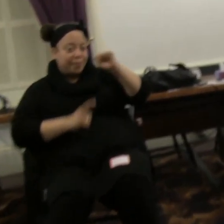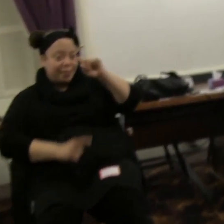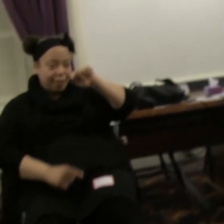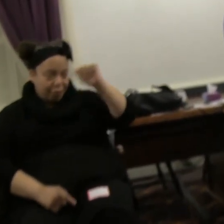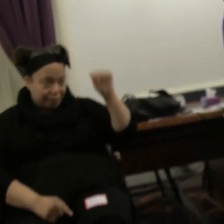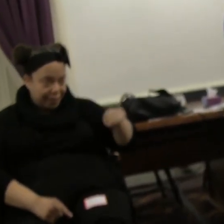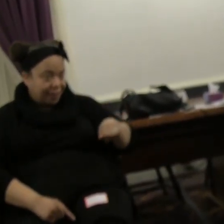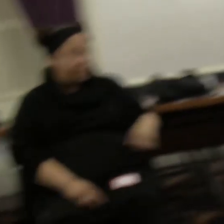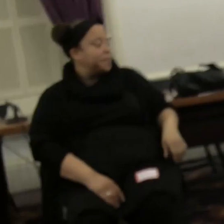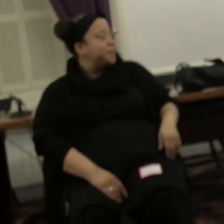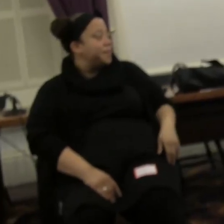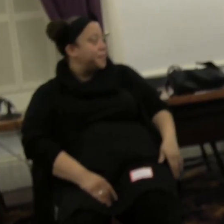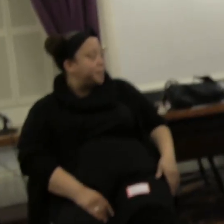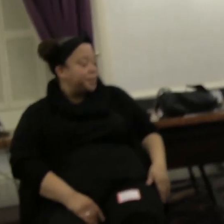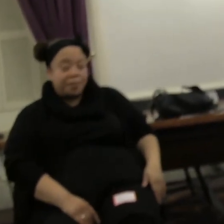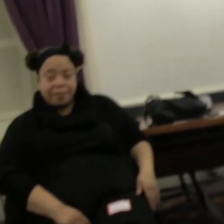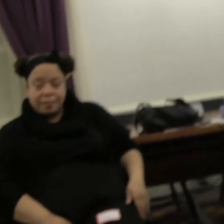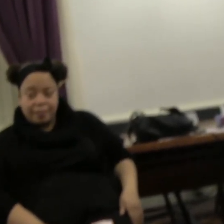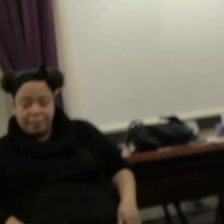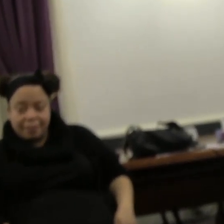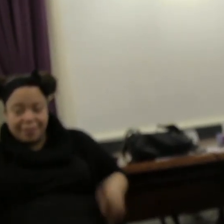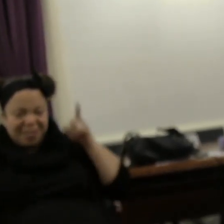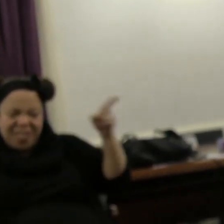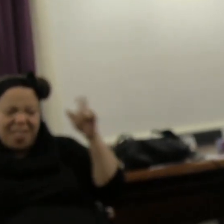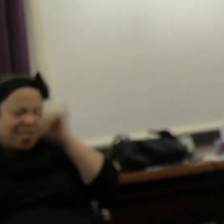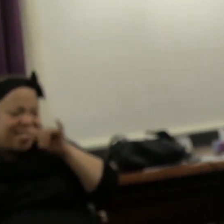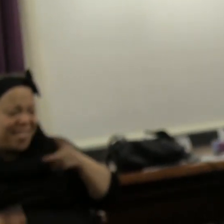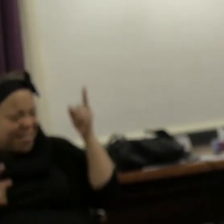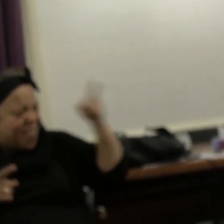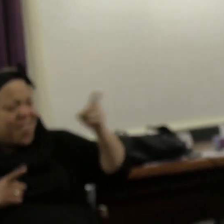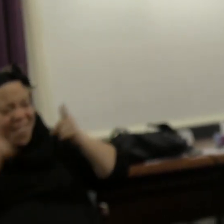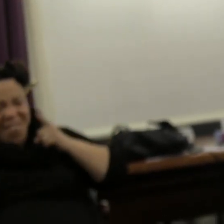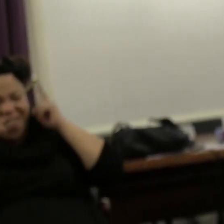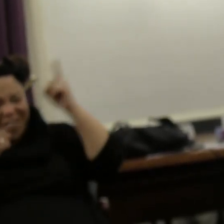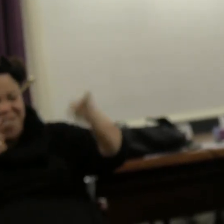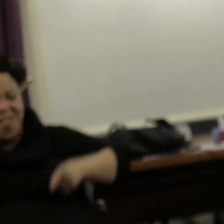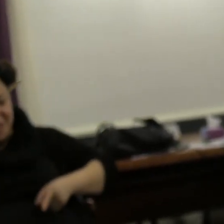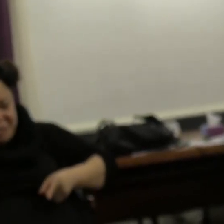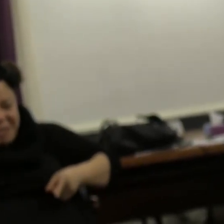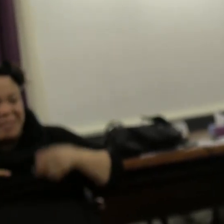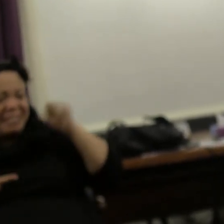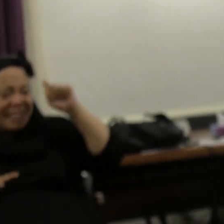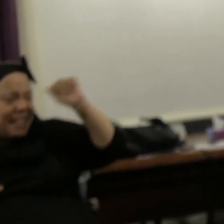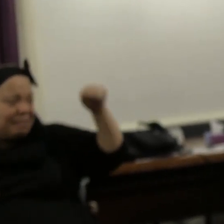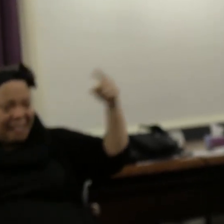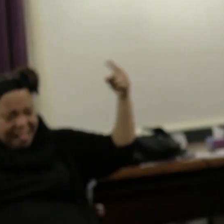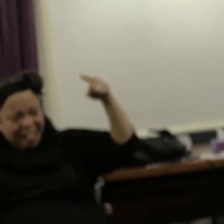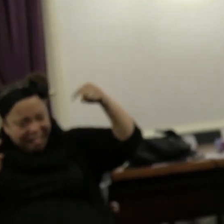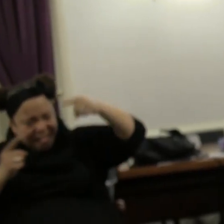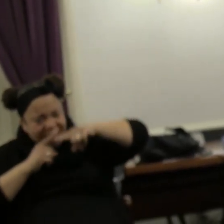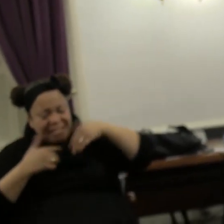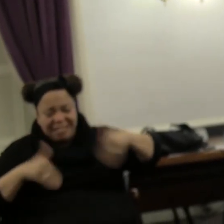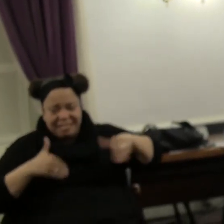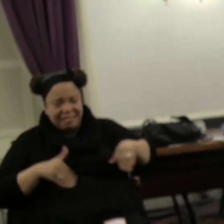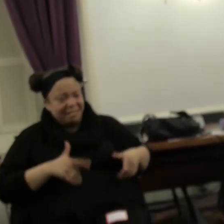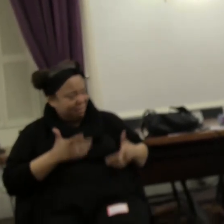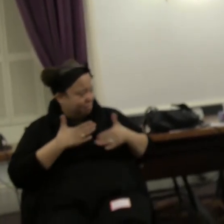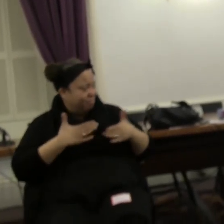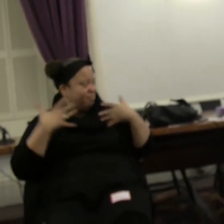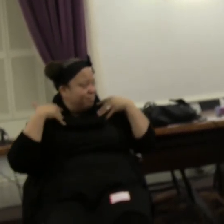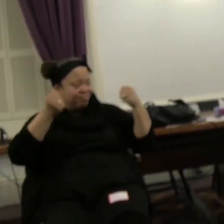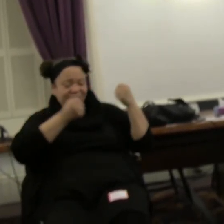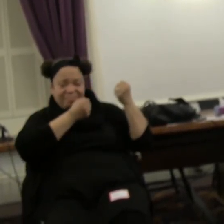Joe, Brattleboro. Brattleboro. Marjorie from Underhill. I'm from St. Albans. My name's Nancy.